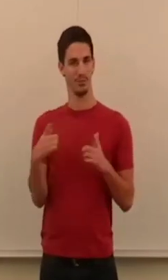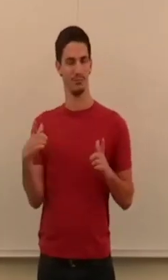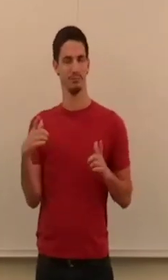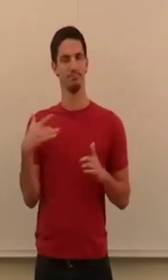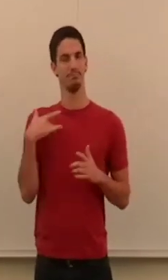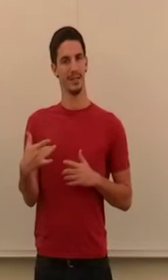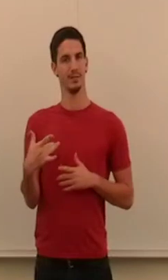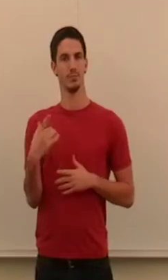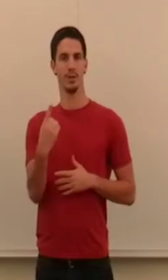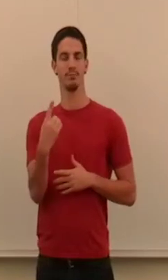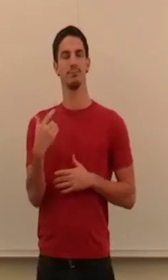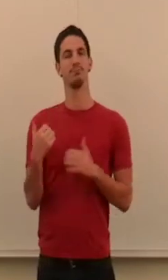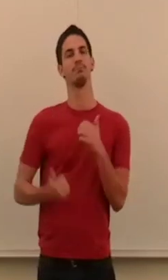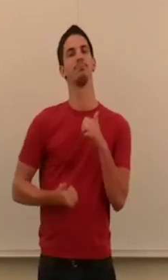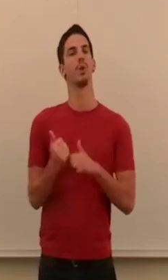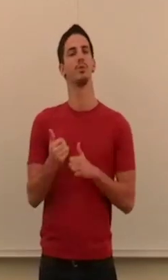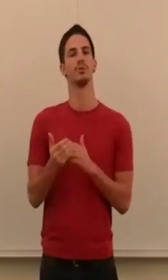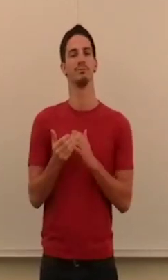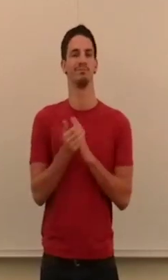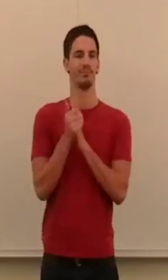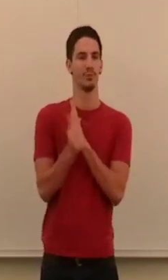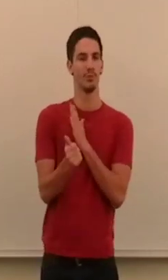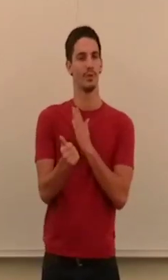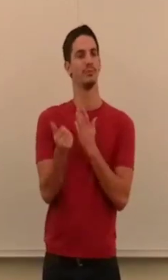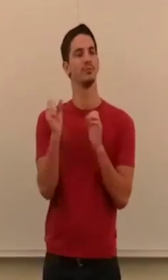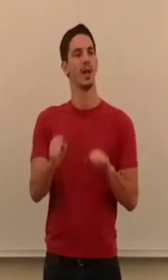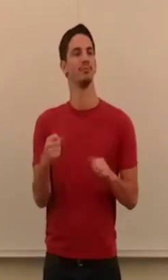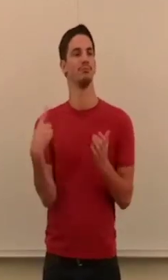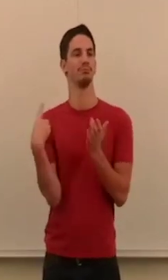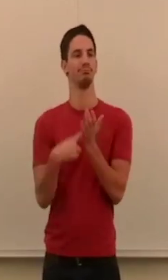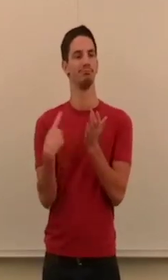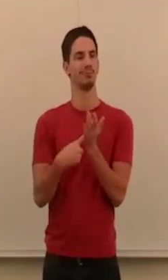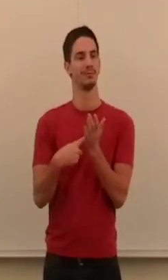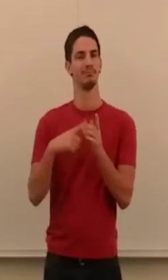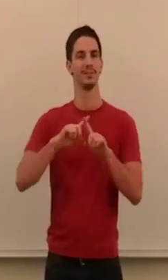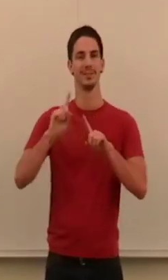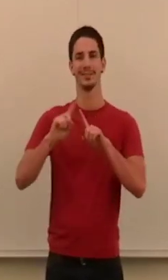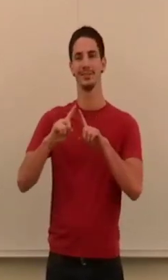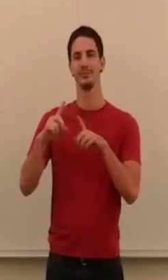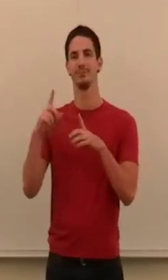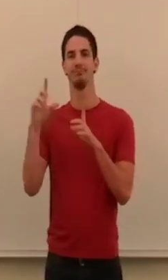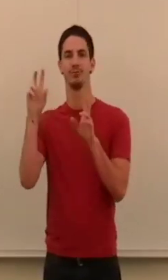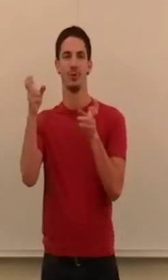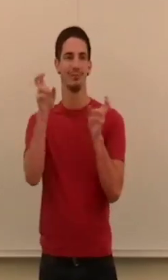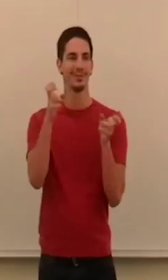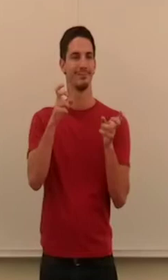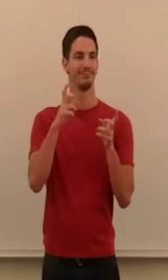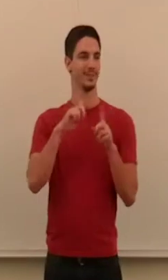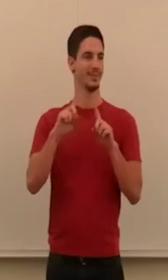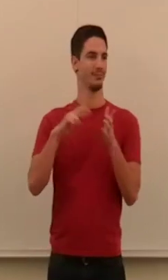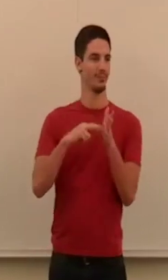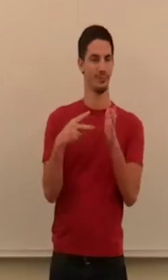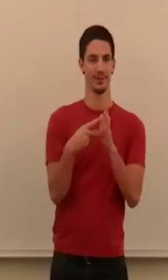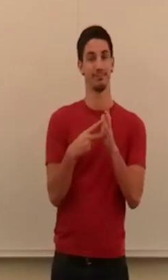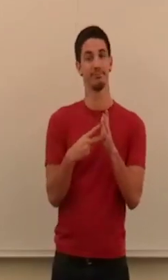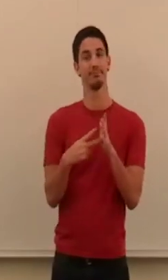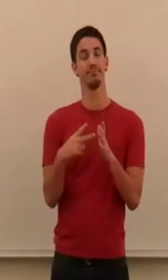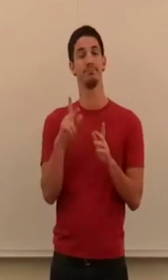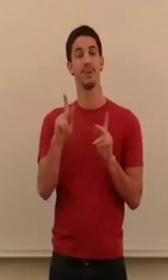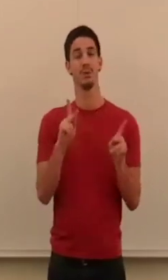are capable of discussing a variety of topics for many different purposes. The majority of people across the US and